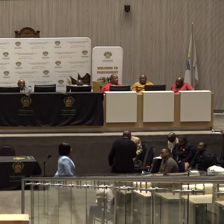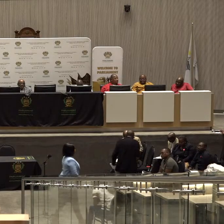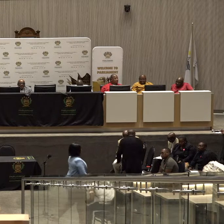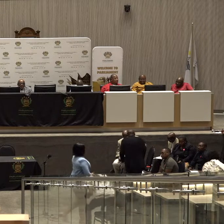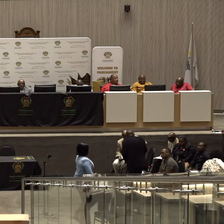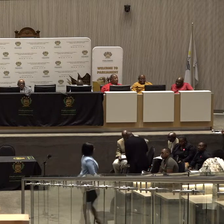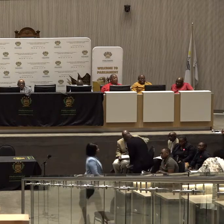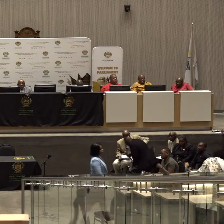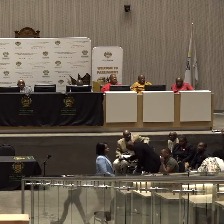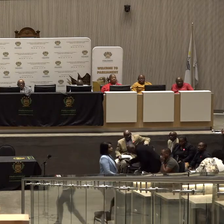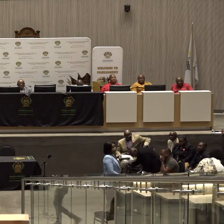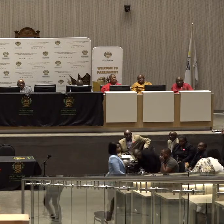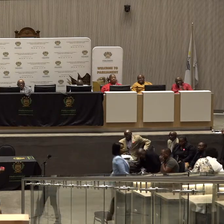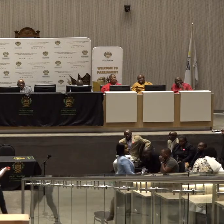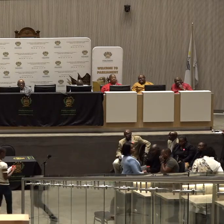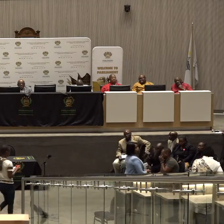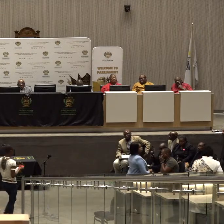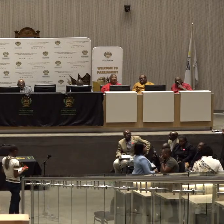all right